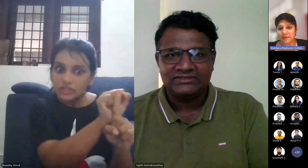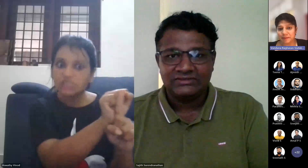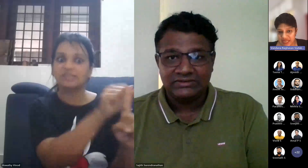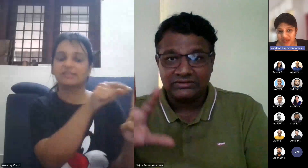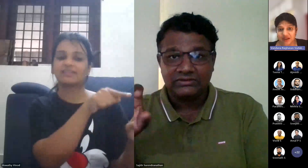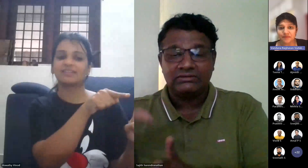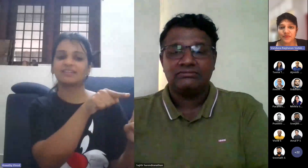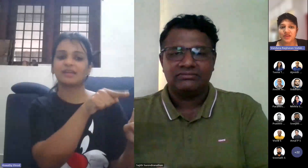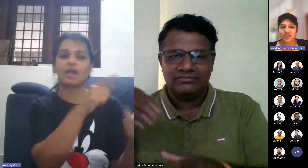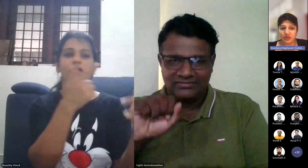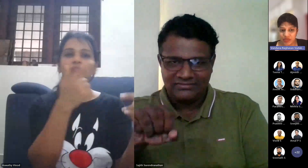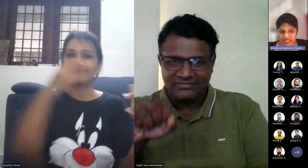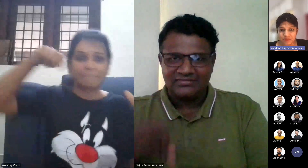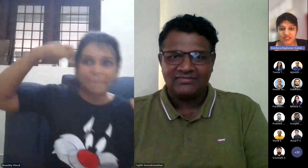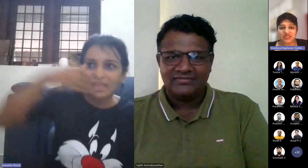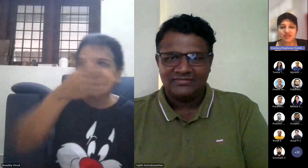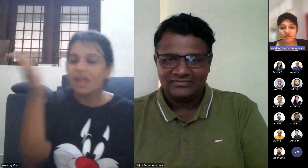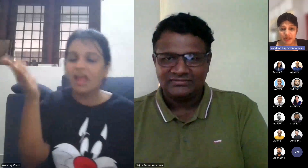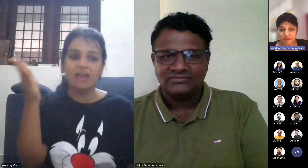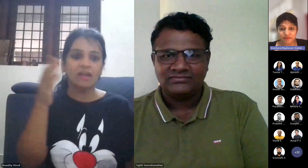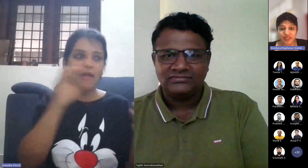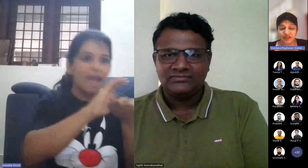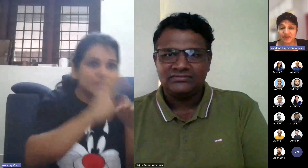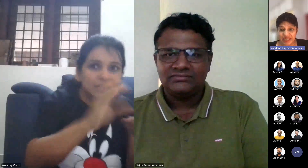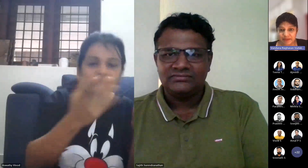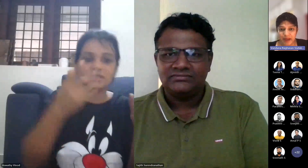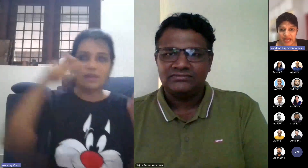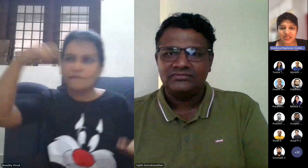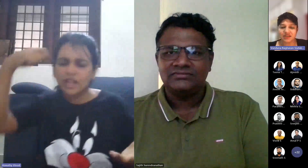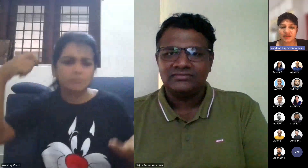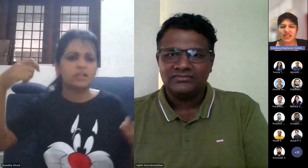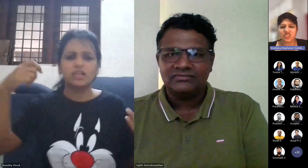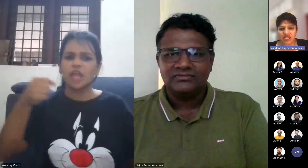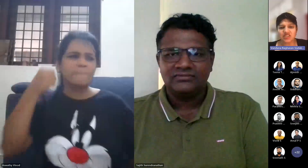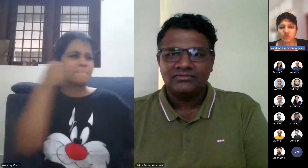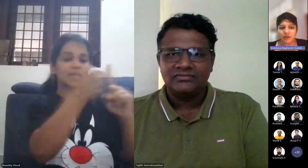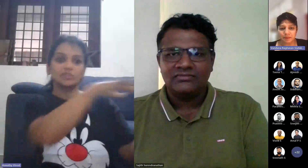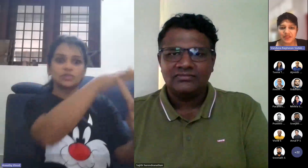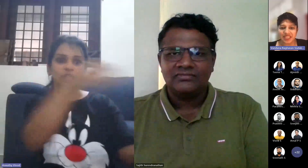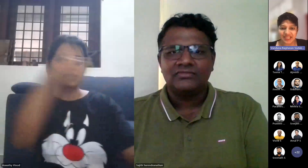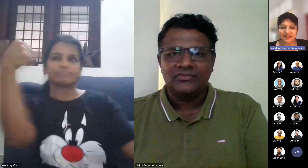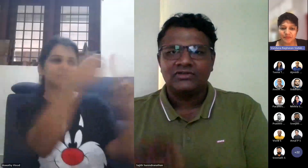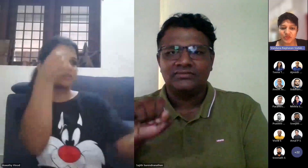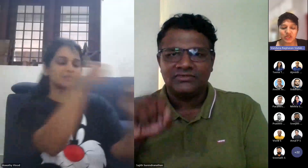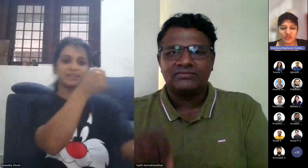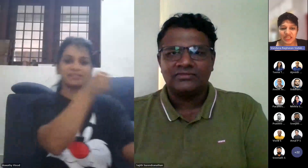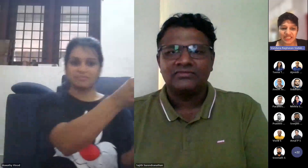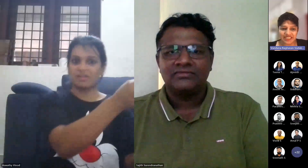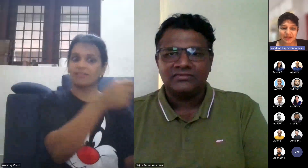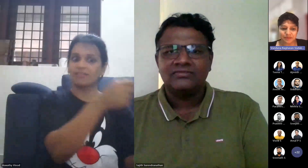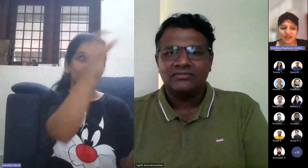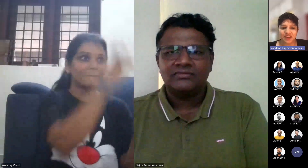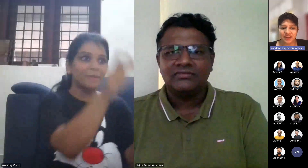like media, advertisements, film can really impact and change the way people think. So that was a